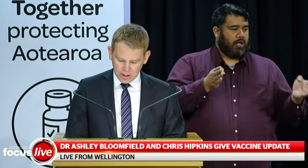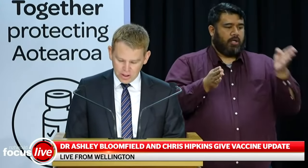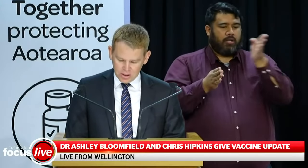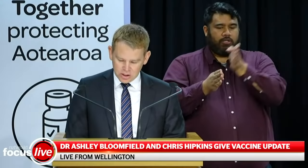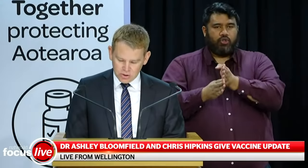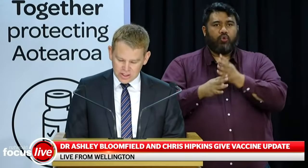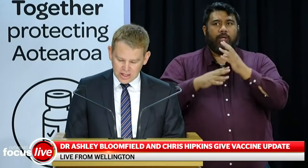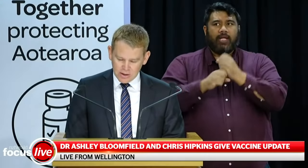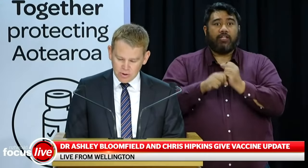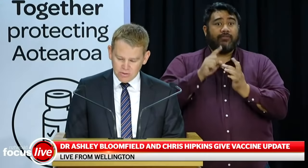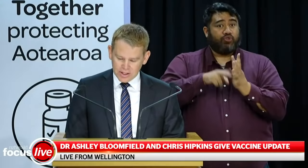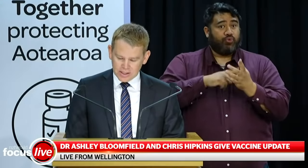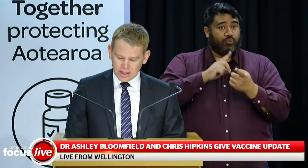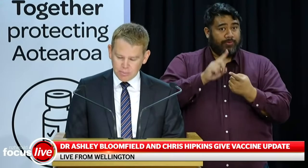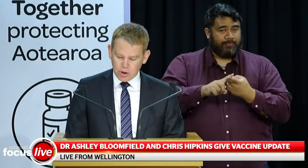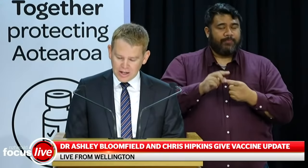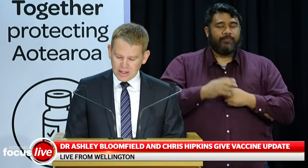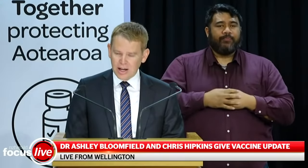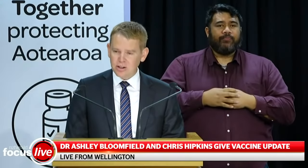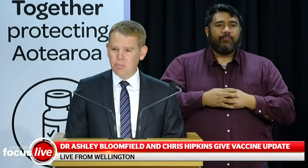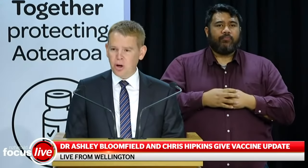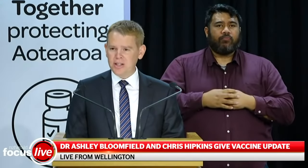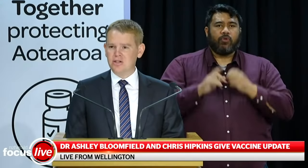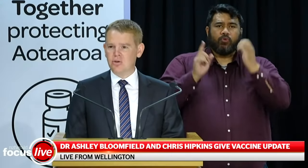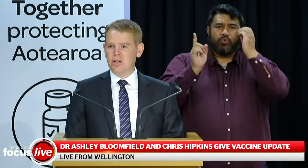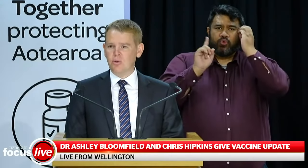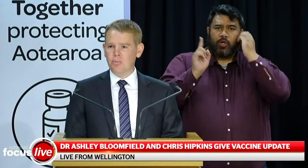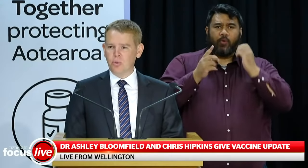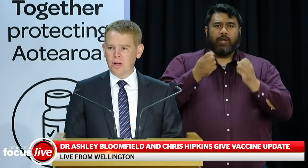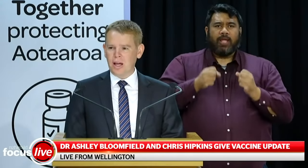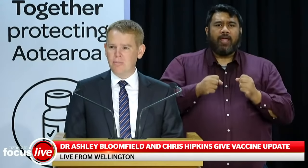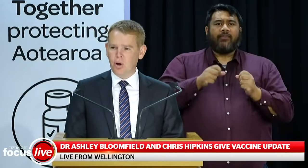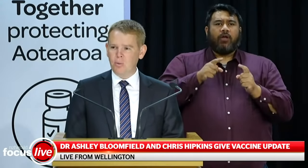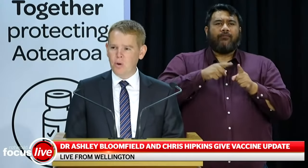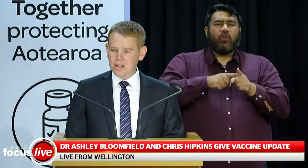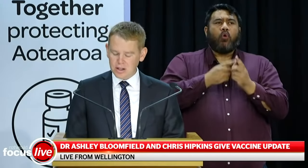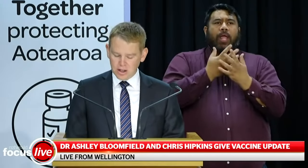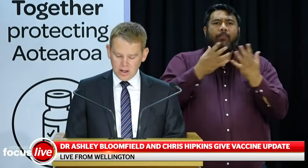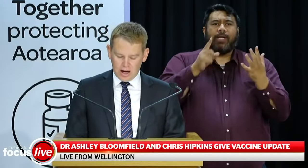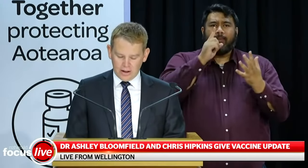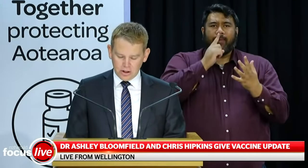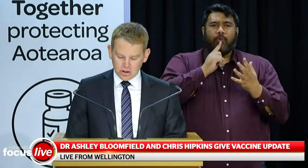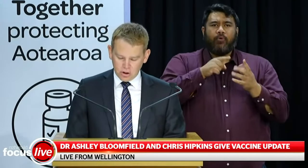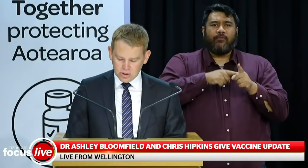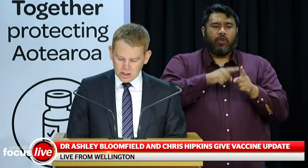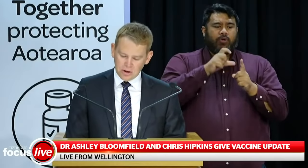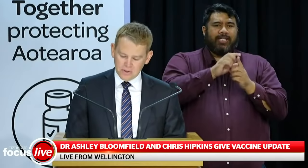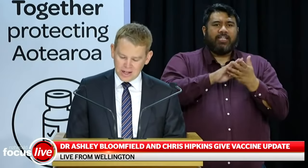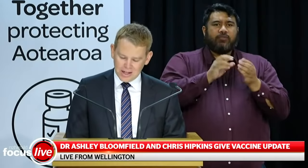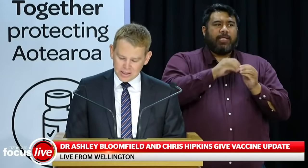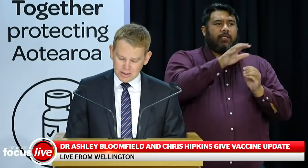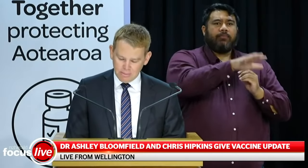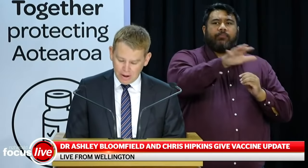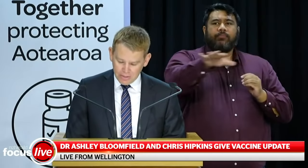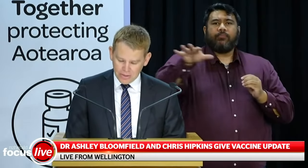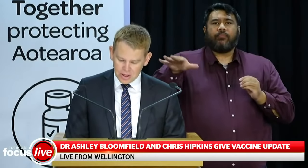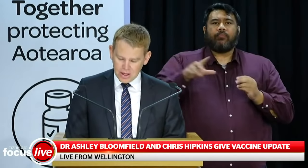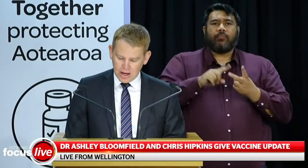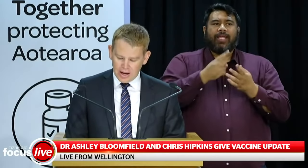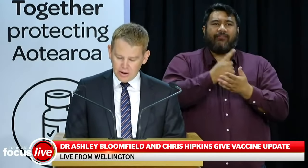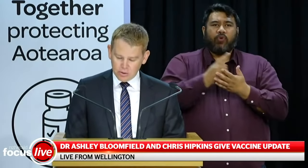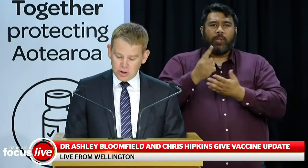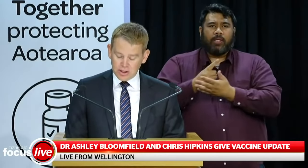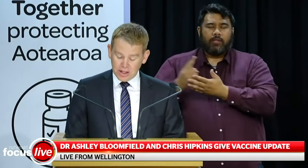June. So today we're releasing a breakdown by District Health Board and by week that shows that over the next